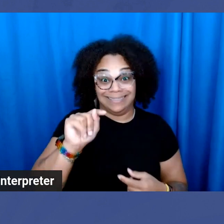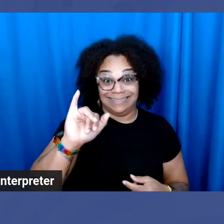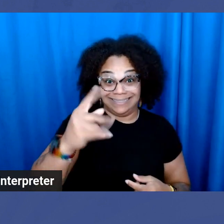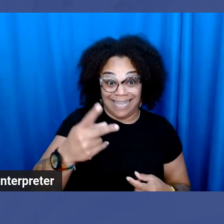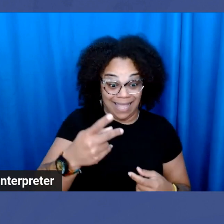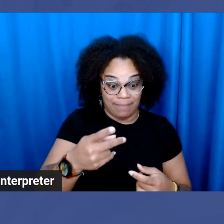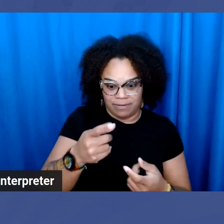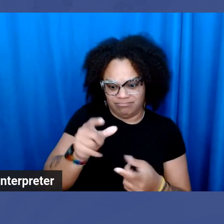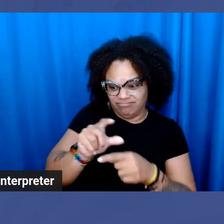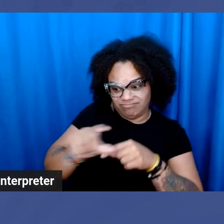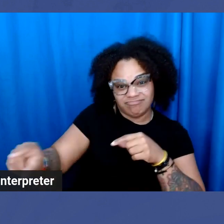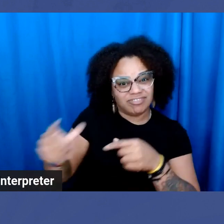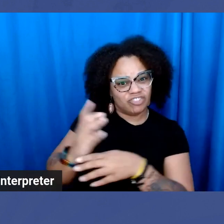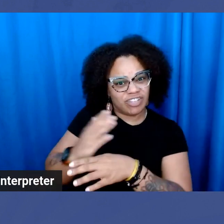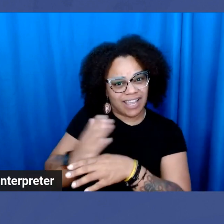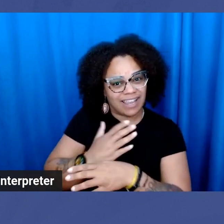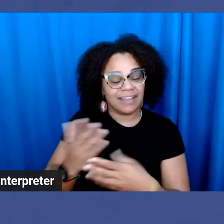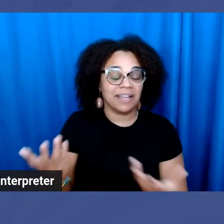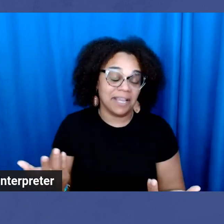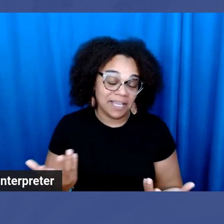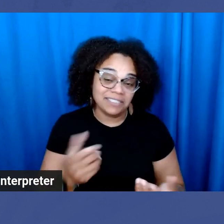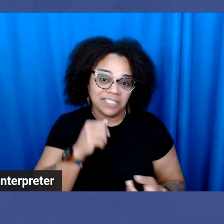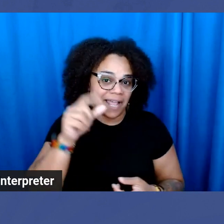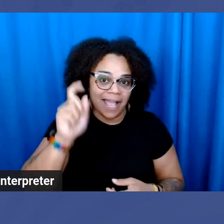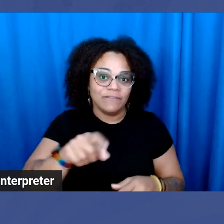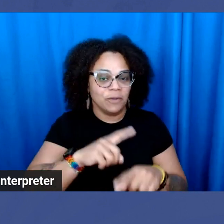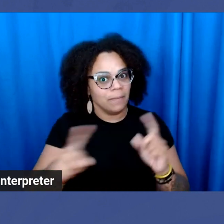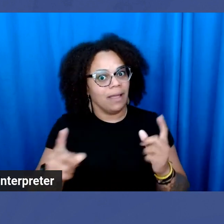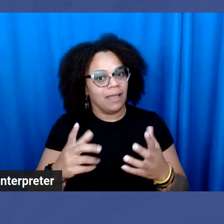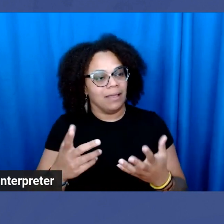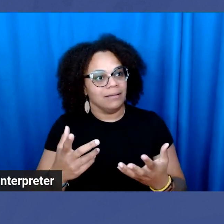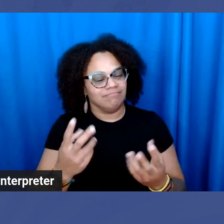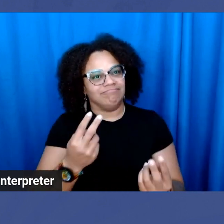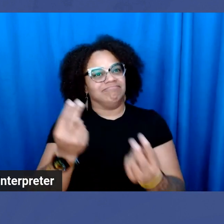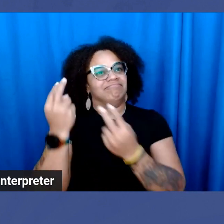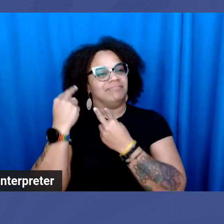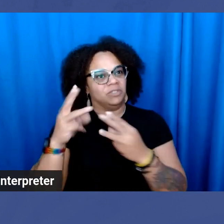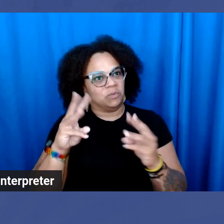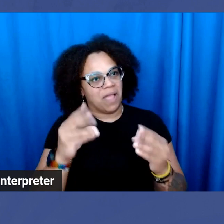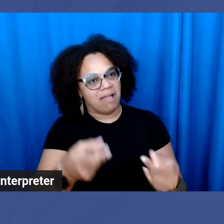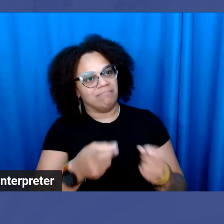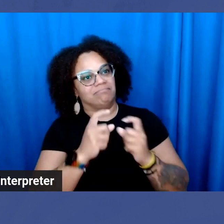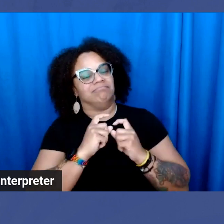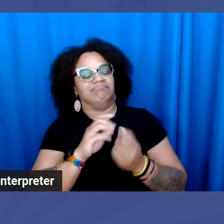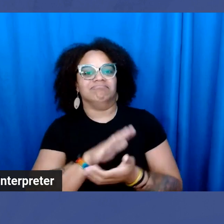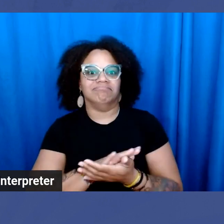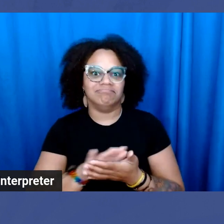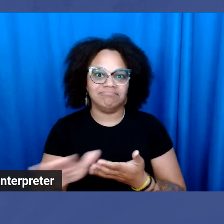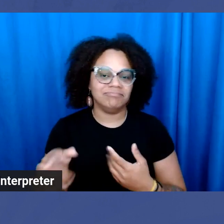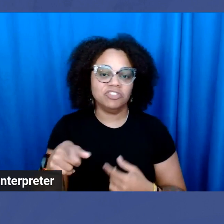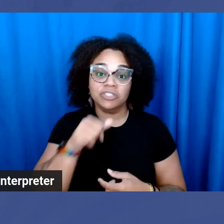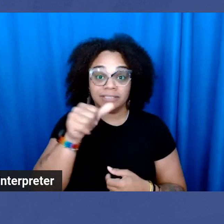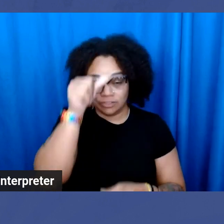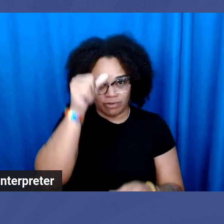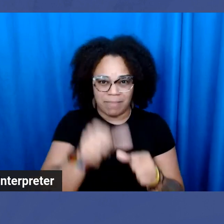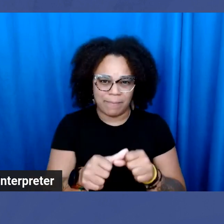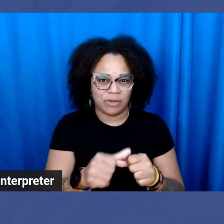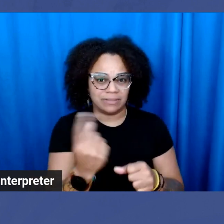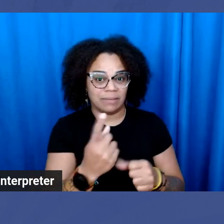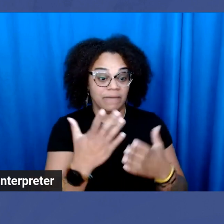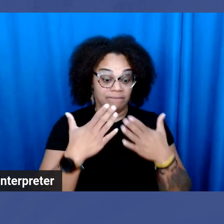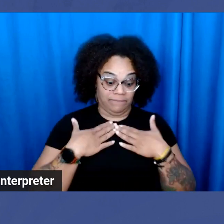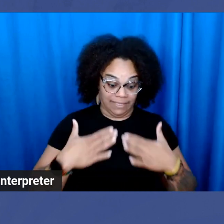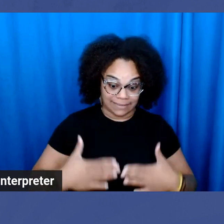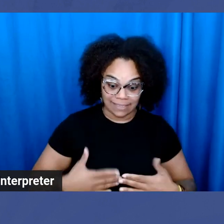an extremely generous gesture on Sabrina's part. Sabrina did not remember being physically cared for at the dungeon, but